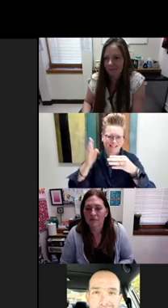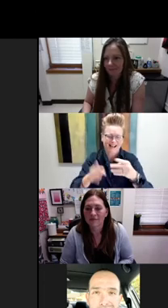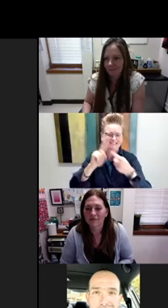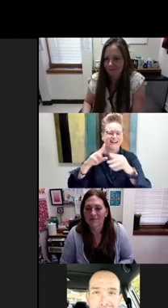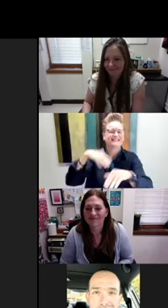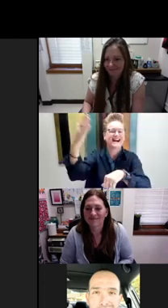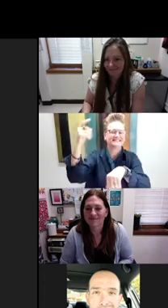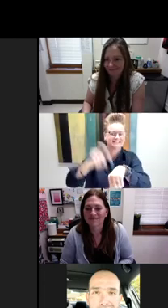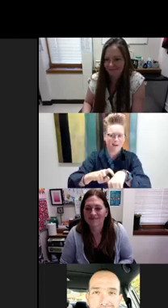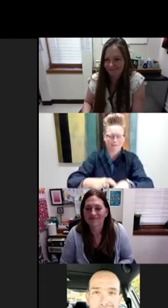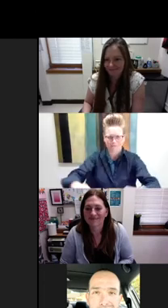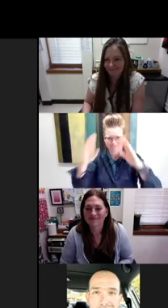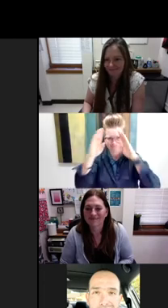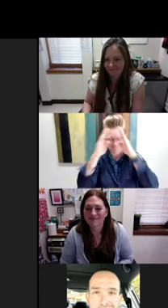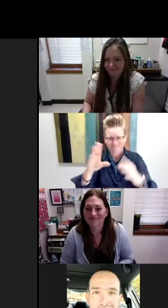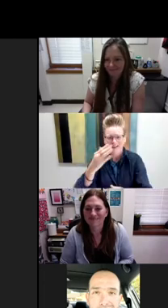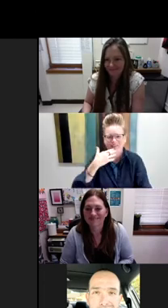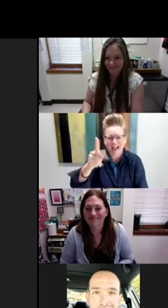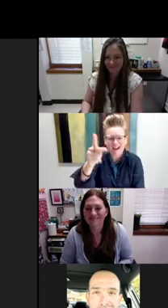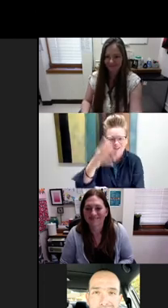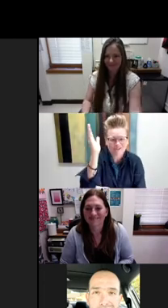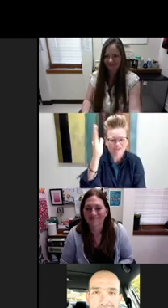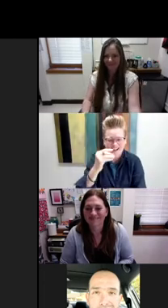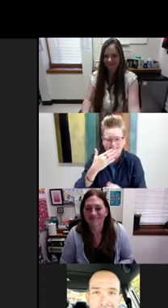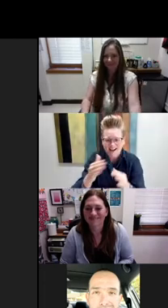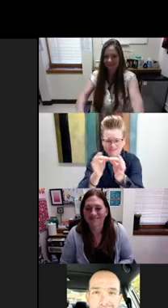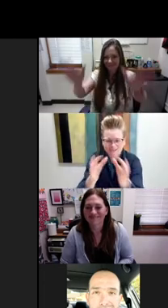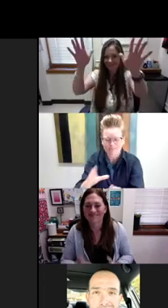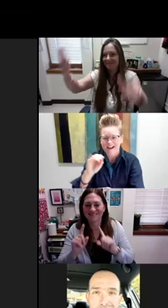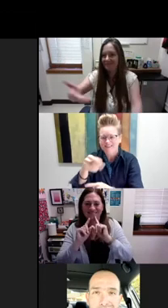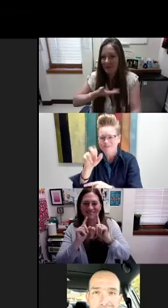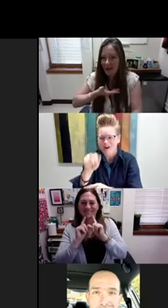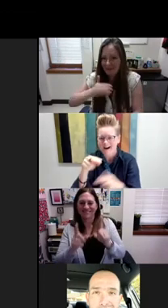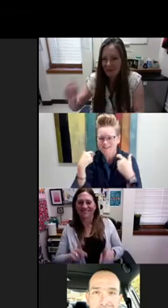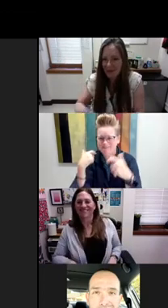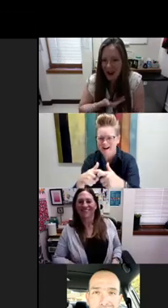your patience and have a wonderful weekend. And until next time, thank